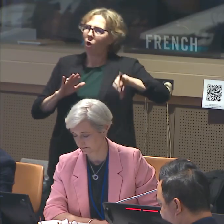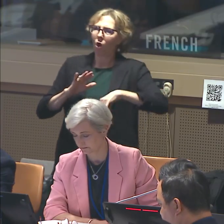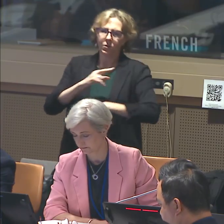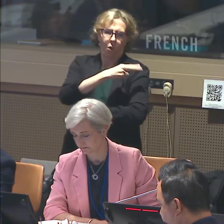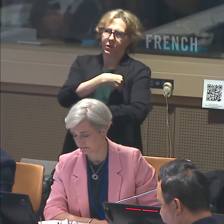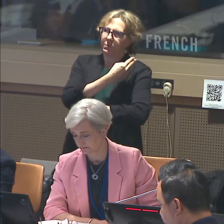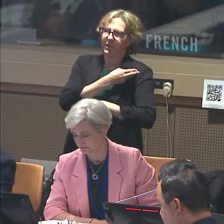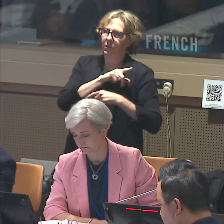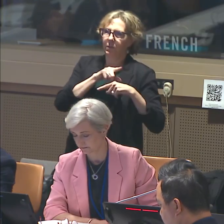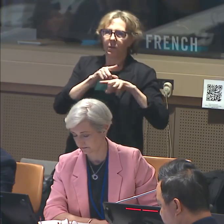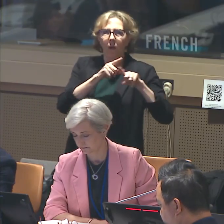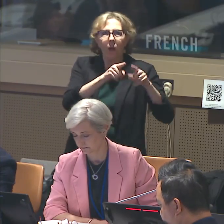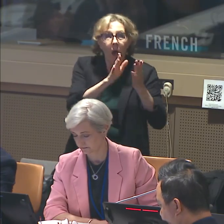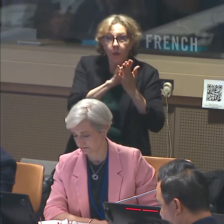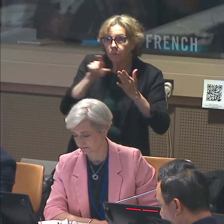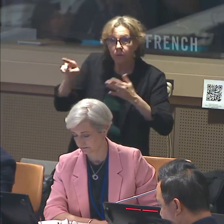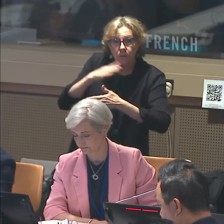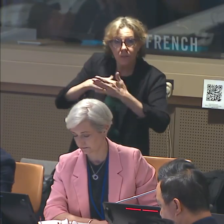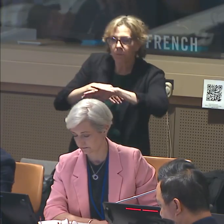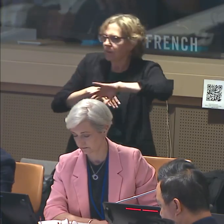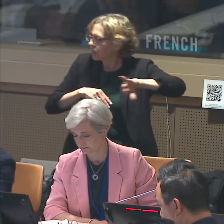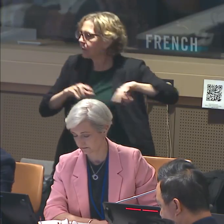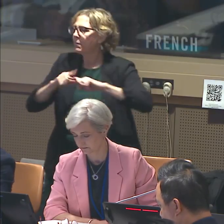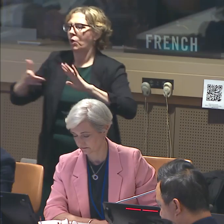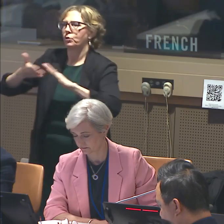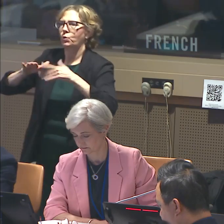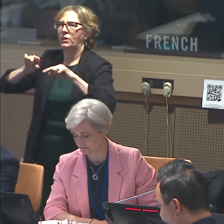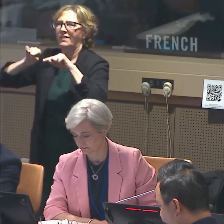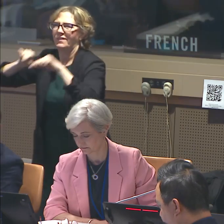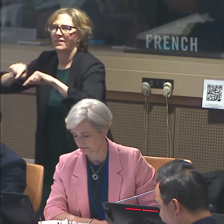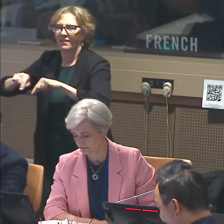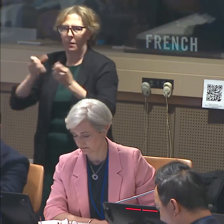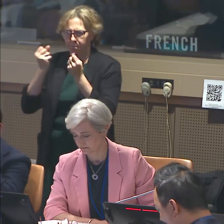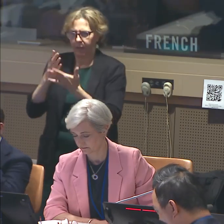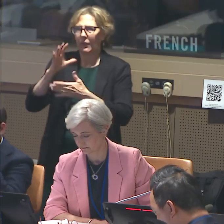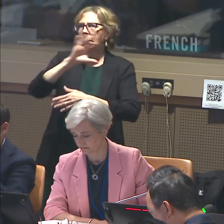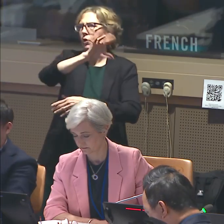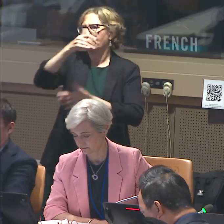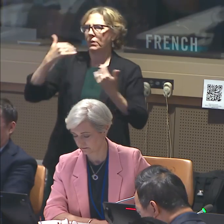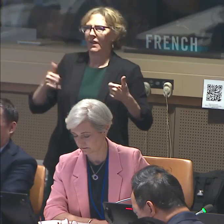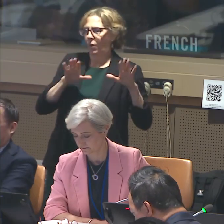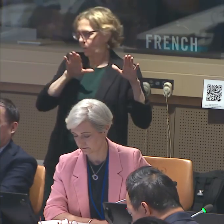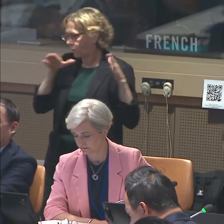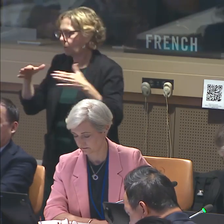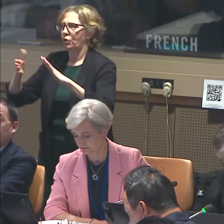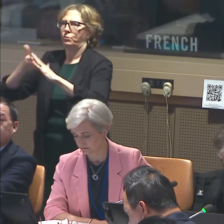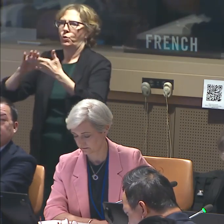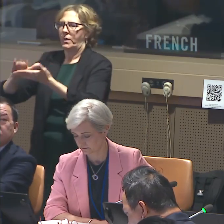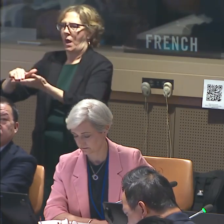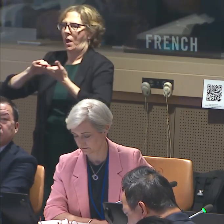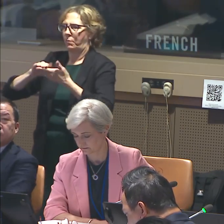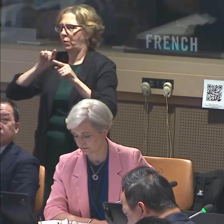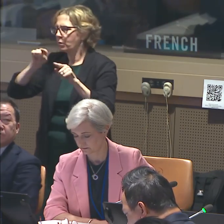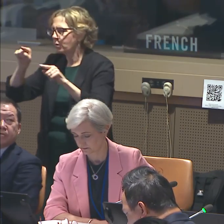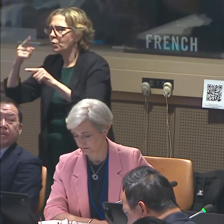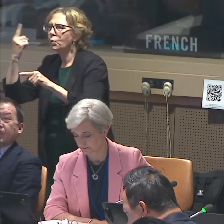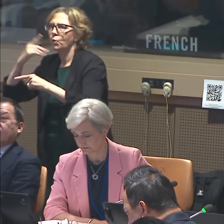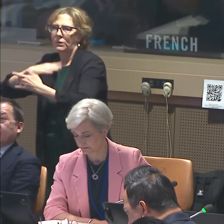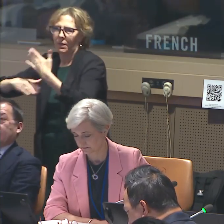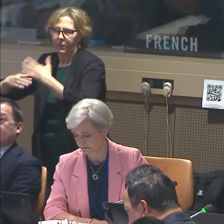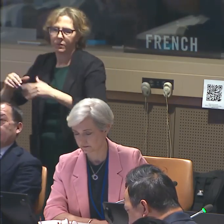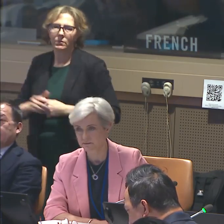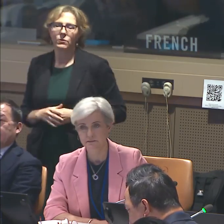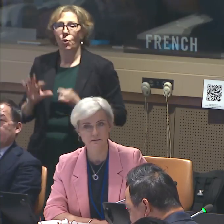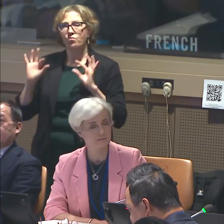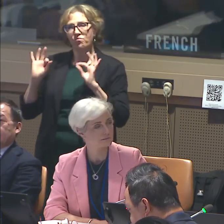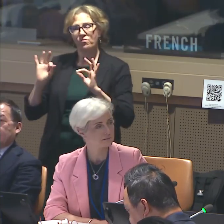that's really a very important work, and we are really looking forward to the results. One of the key questions we